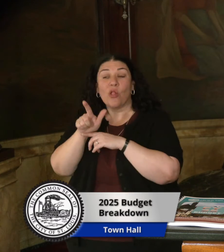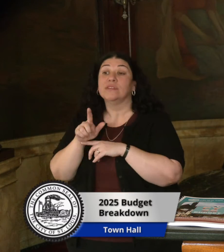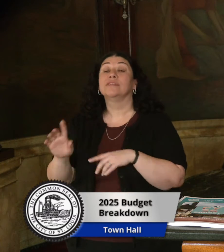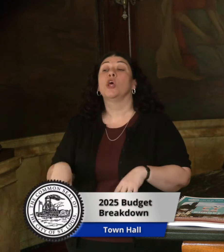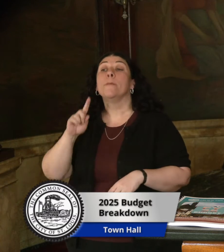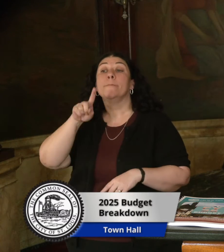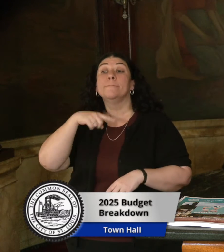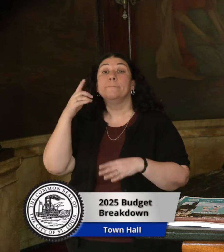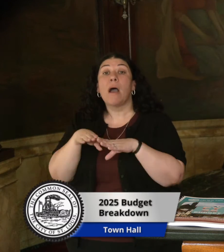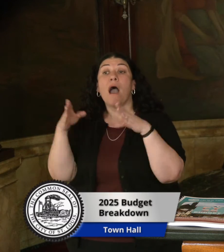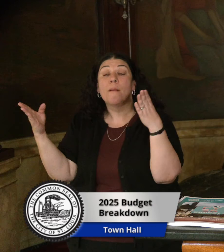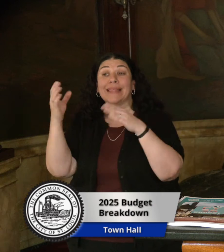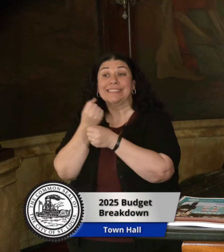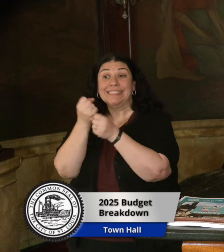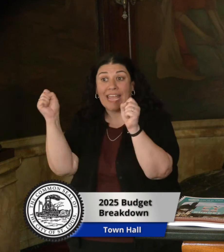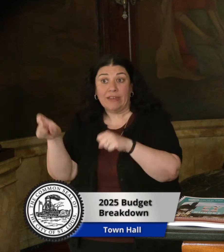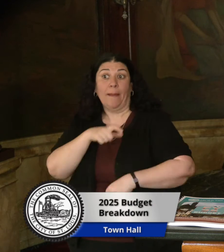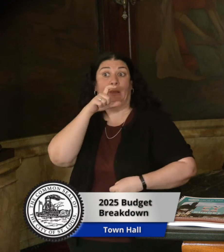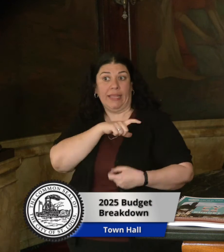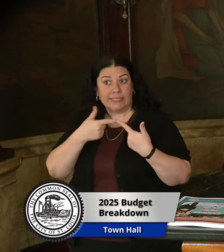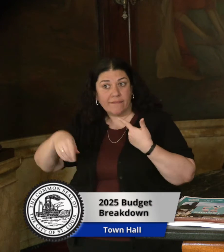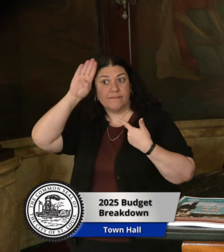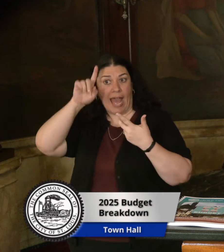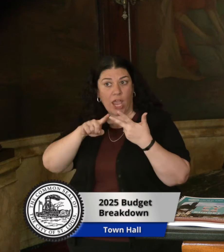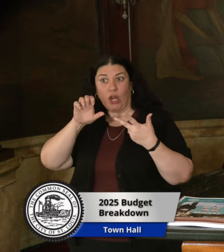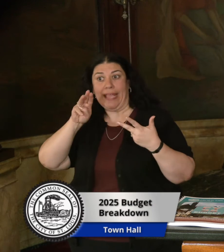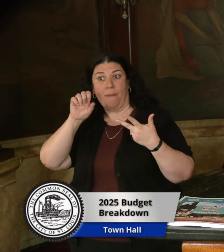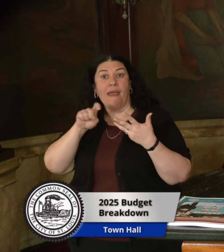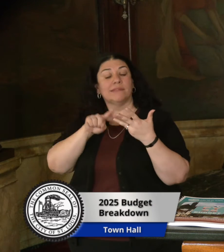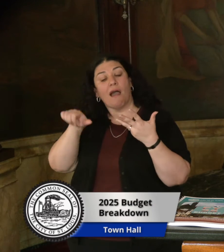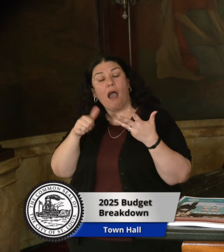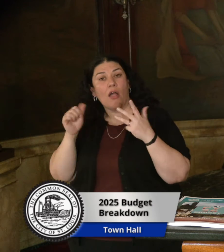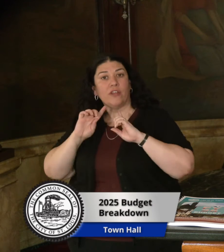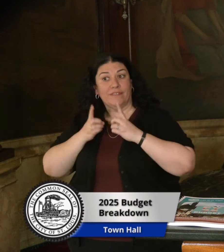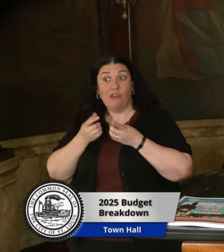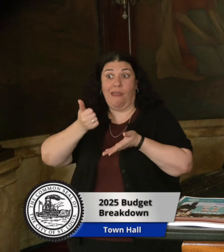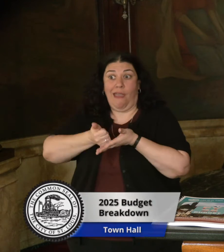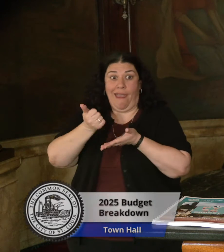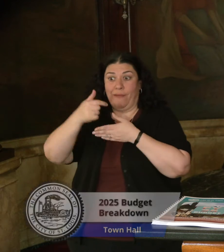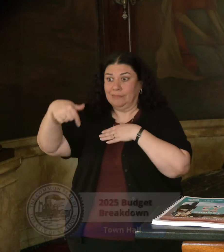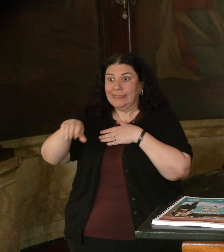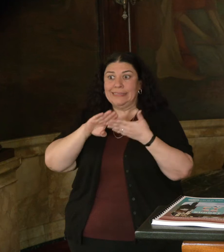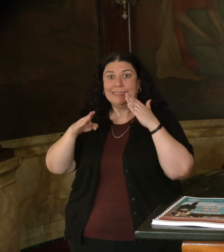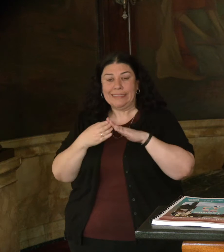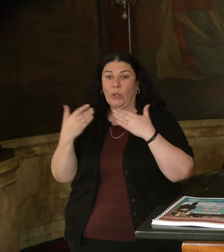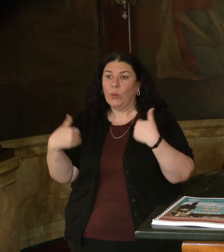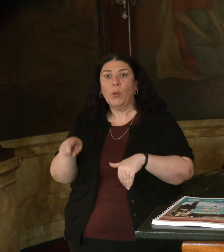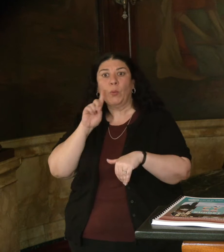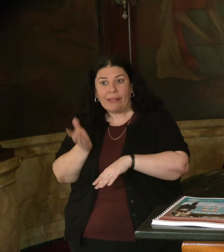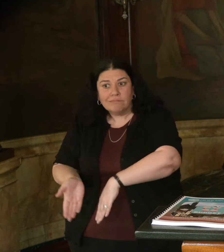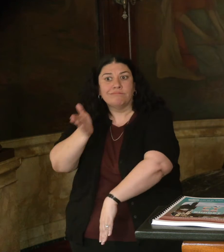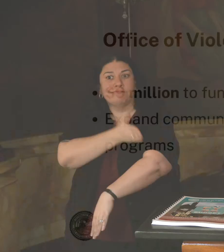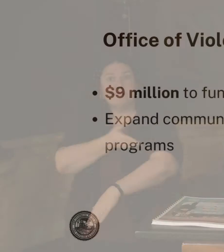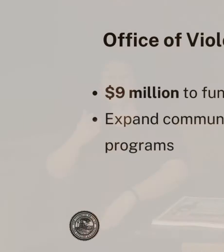safety. Public safety includes police, fire, EMS, and the other divisions that have helped make the city make great strides in